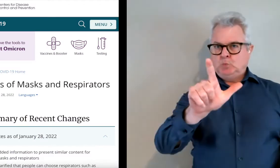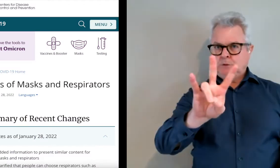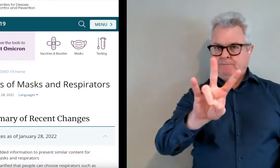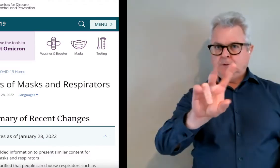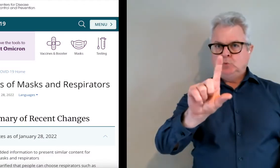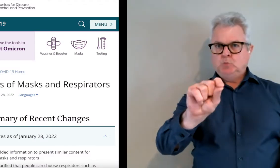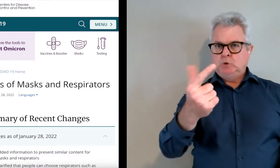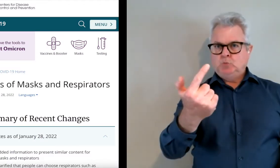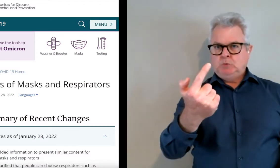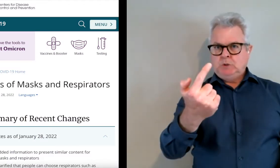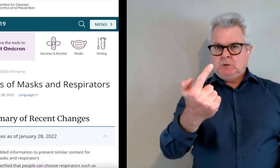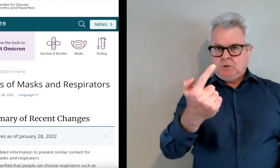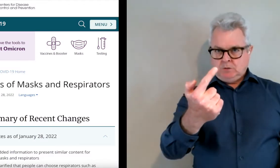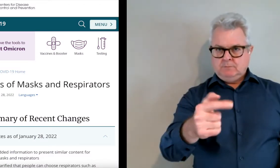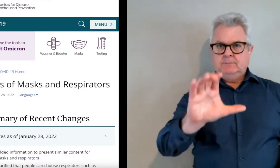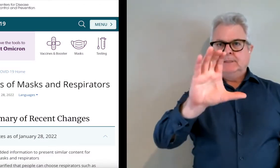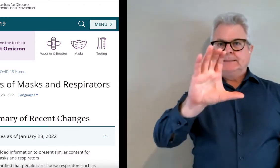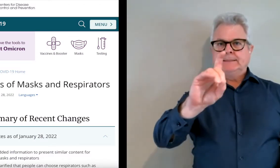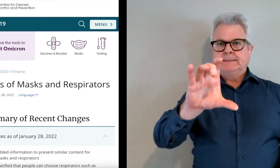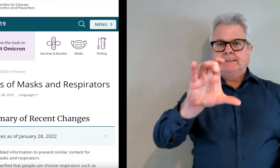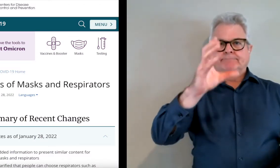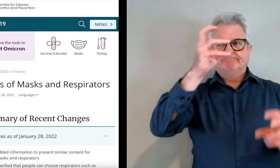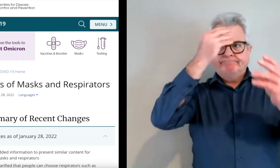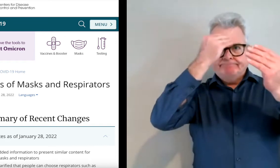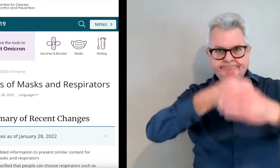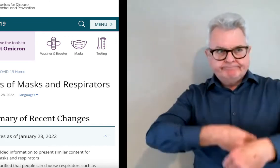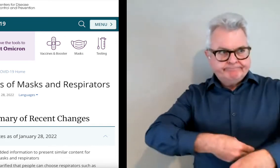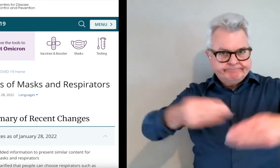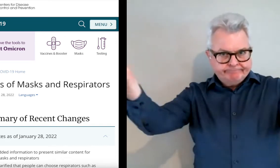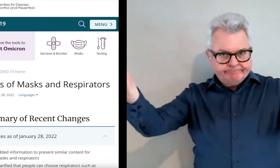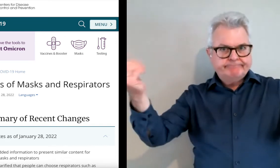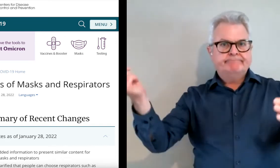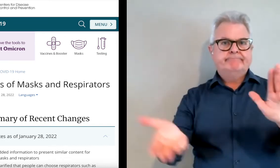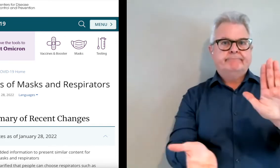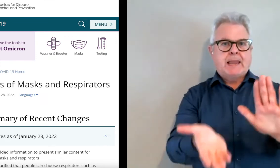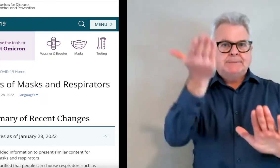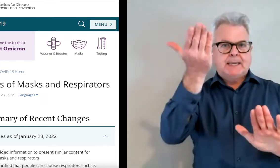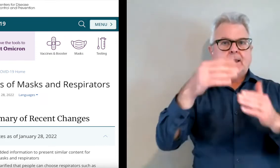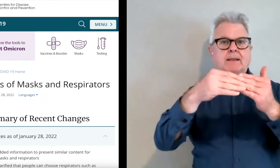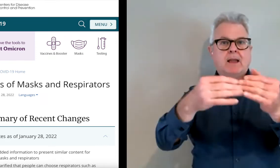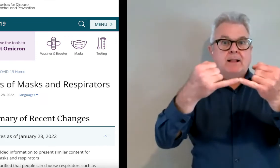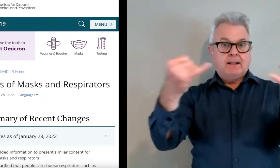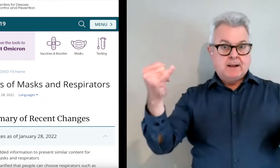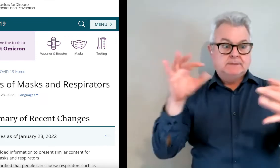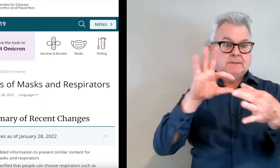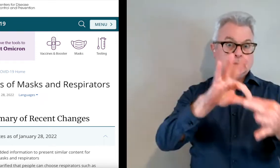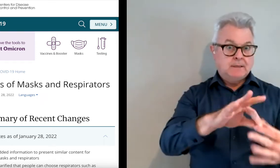Previously, December 27th of 2021, the CDC notified the